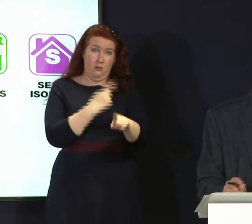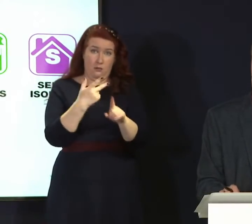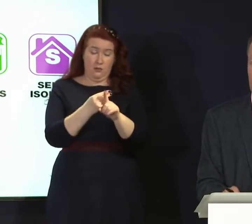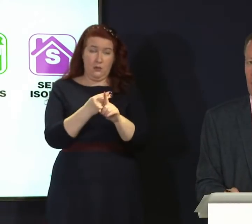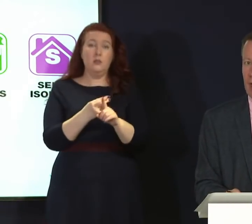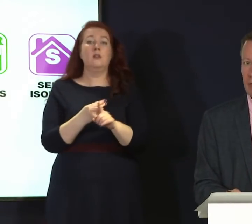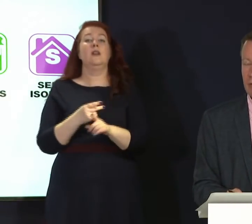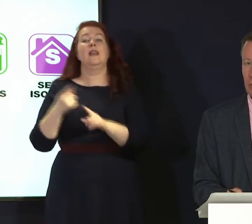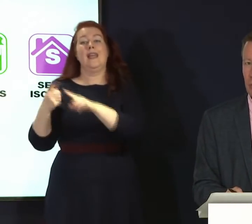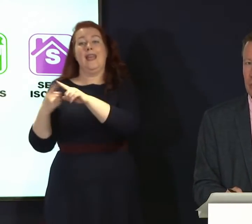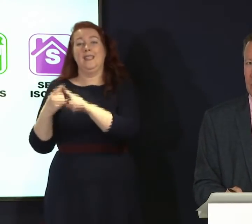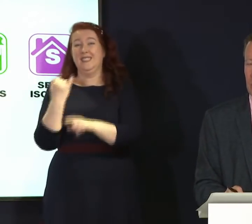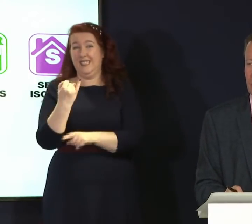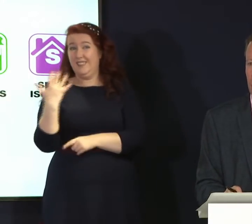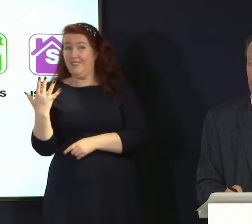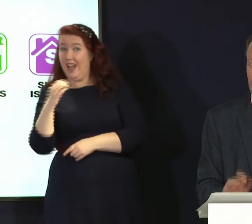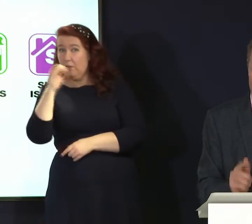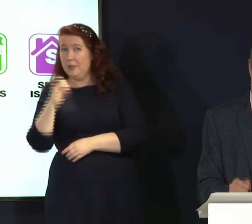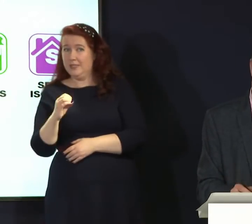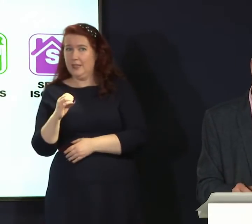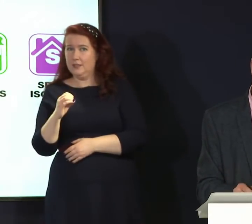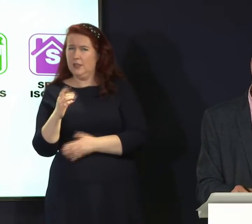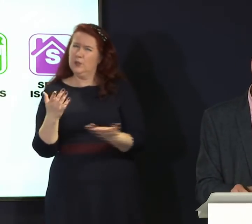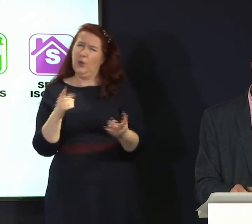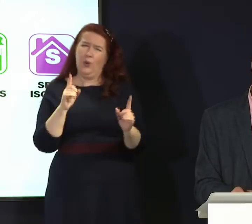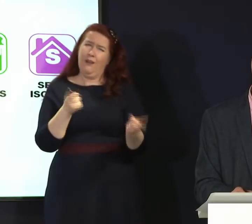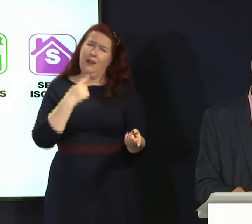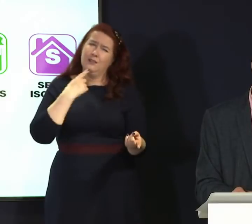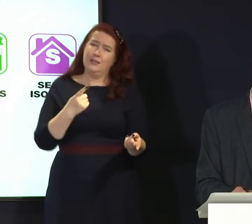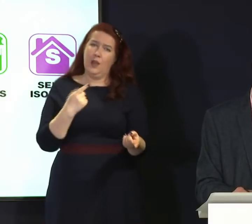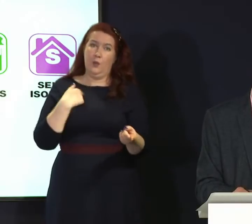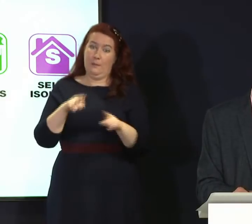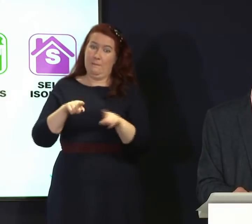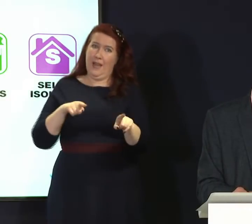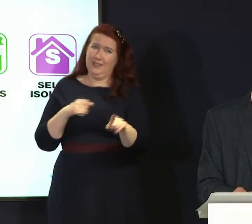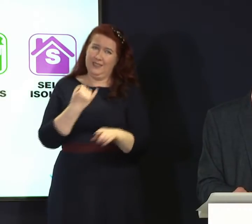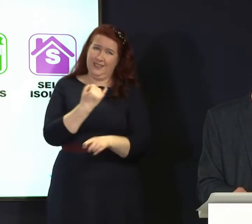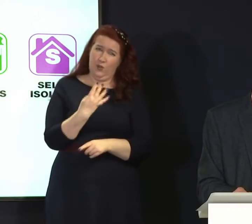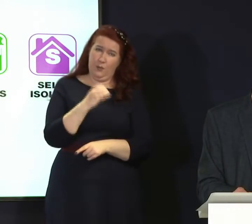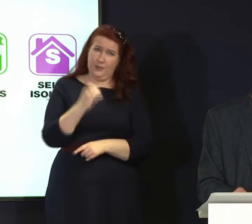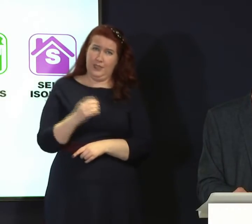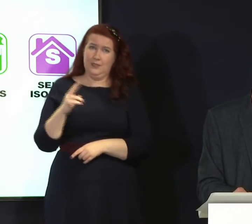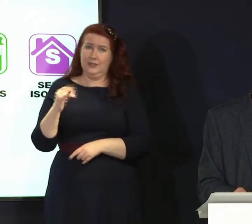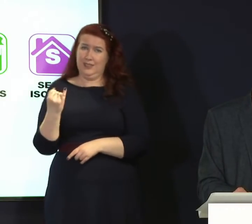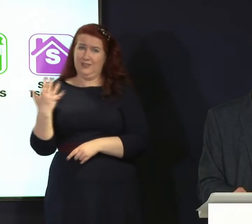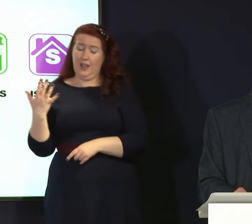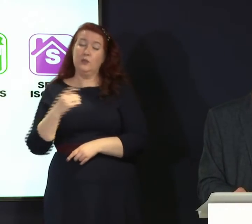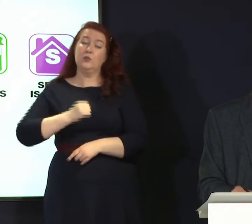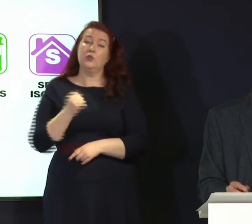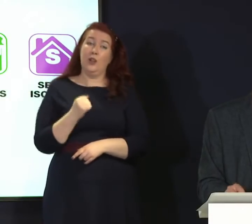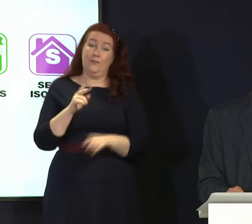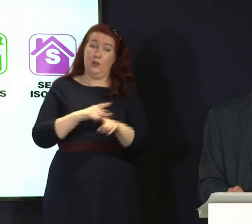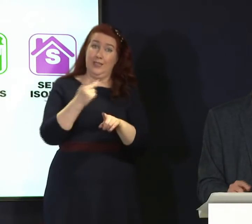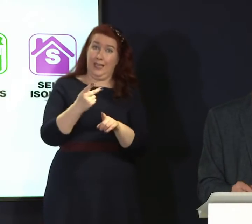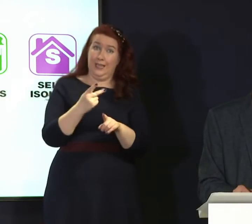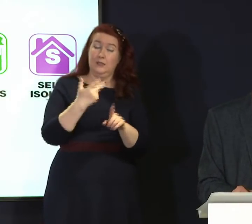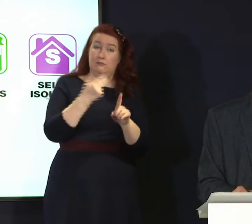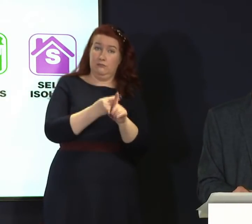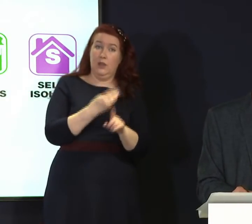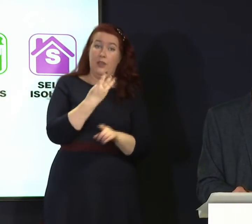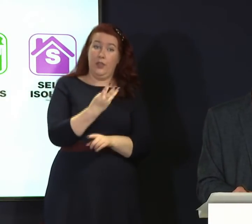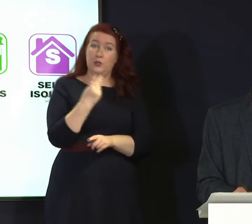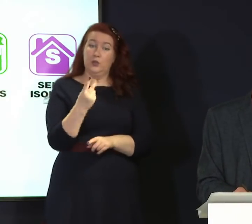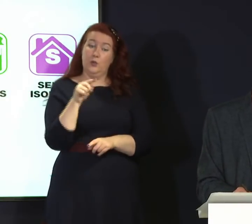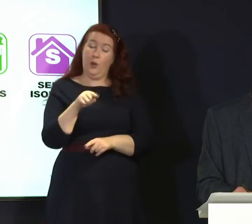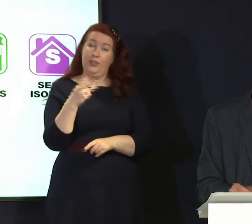vaccinated 65%. So it's a bit of a stretch to suggest we're behind. For second doses, Scotland has vaccinated